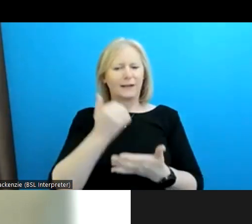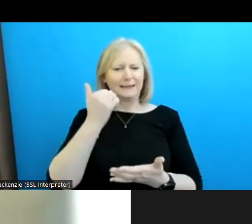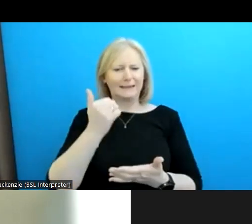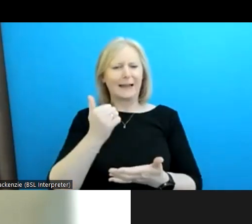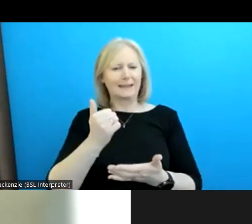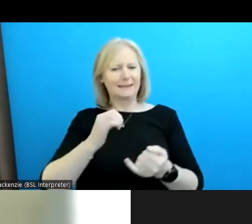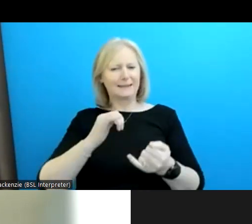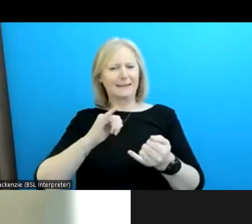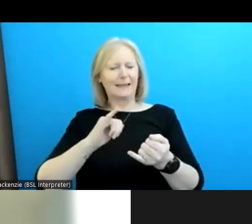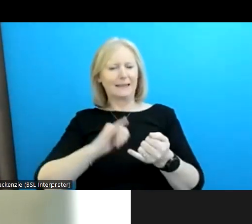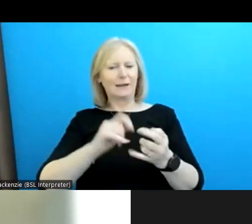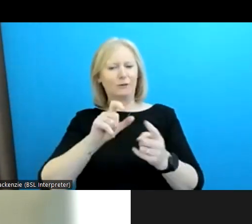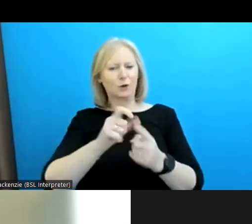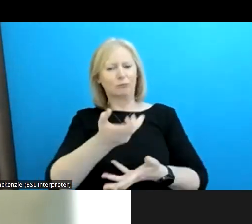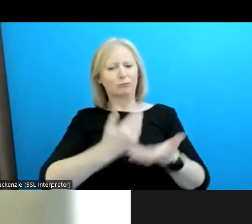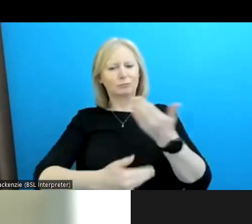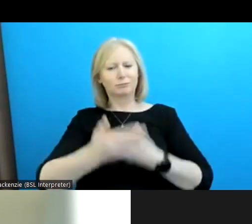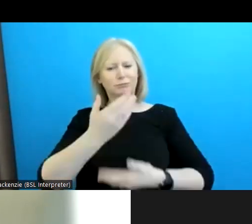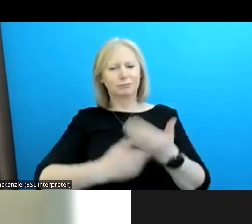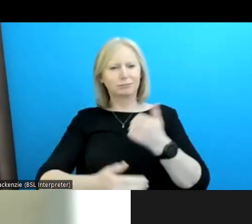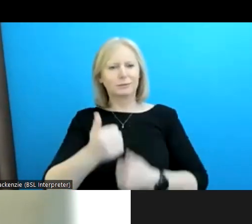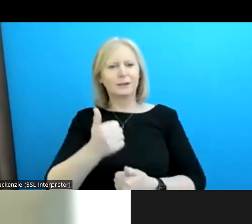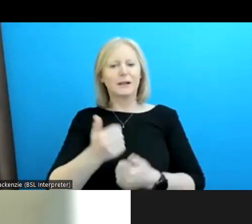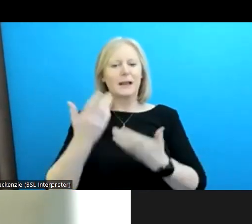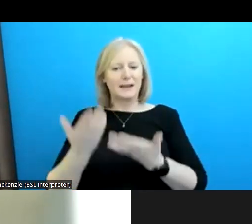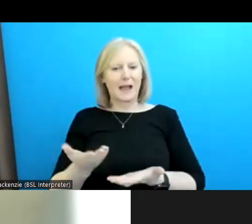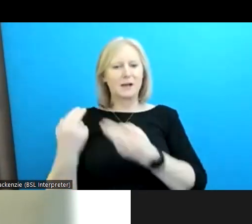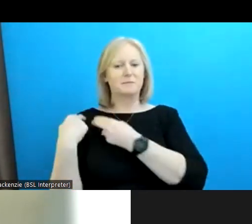to hear from you. And now I'm delighted to hand over